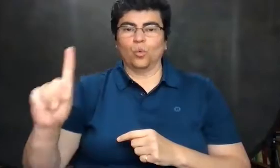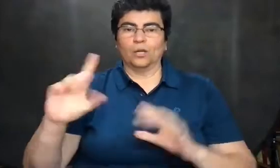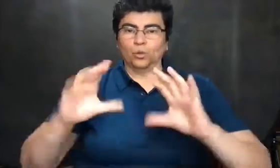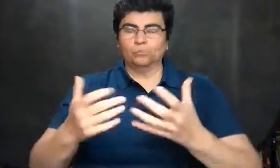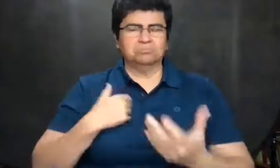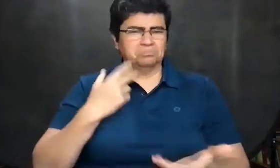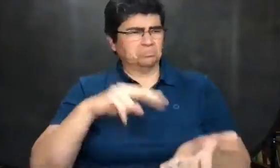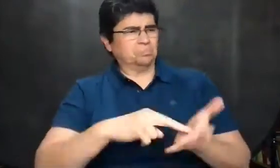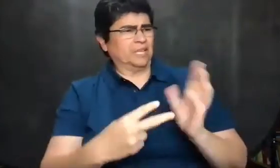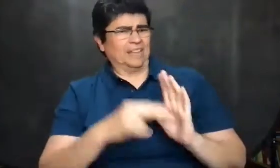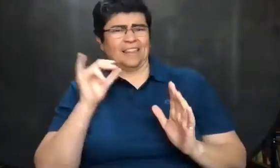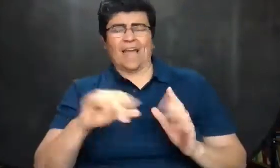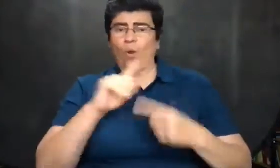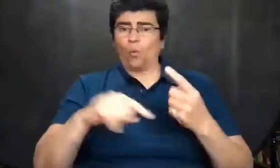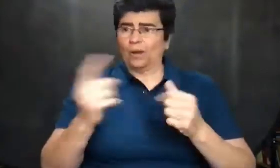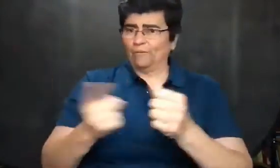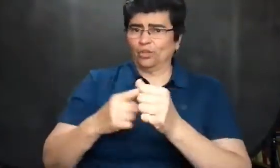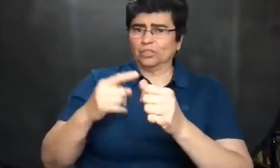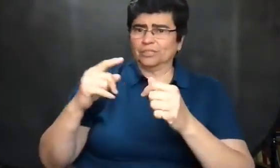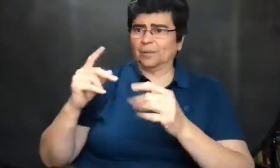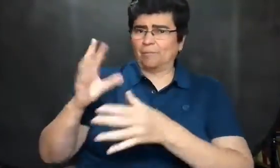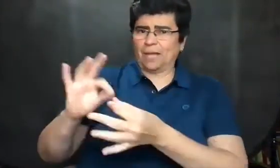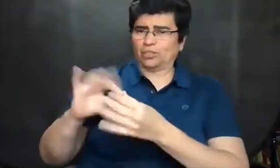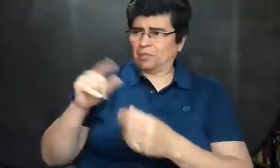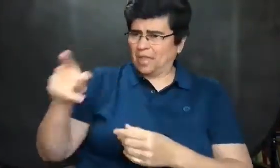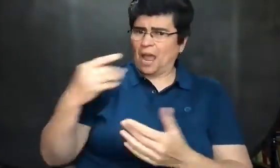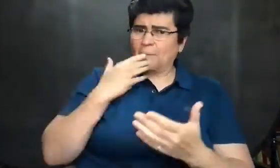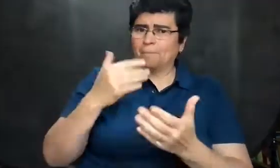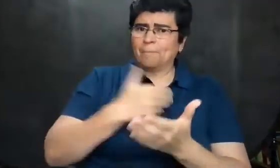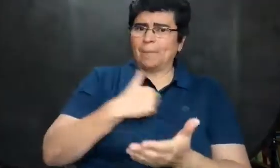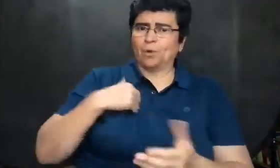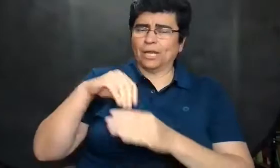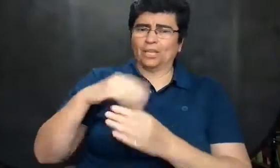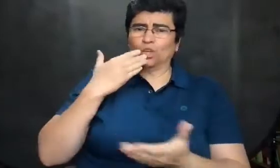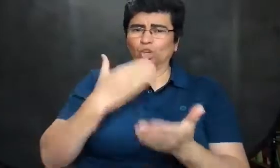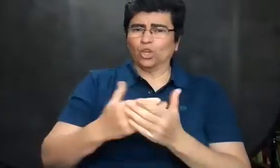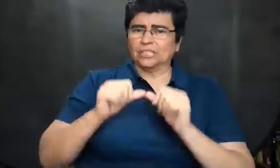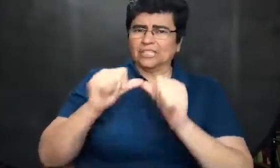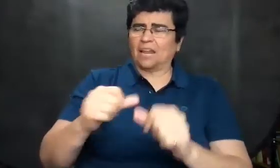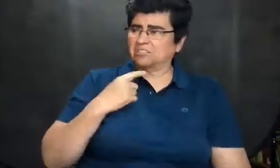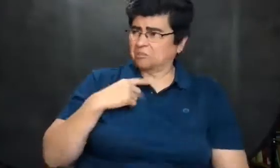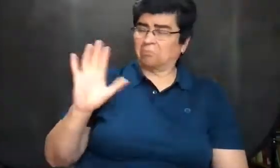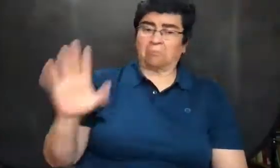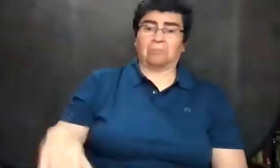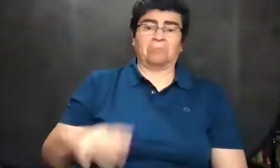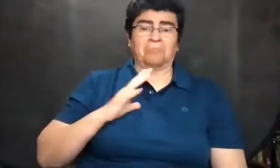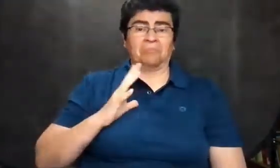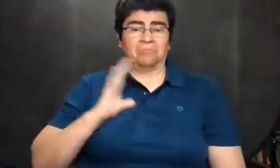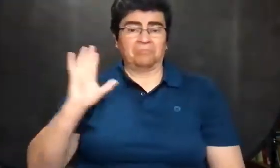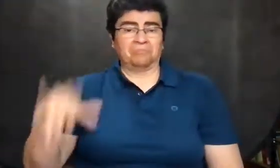when somebody first mentioned that to me, that they were a member in good standing. I thought, well, la-di-da for you. You know, I didn't understand.